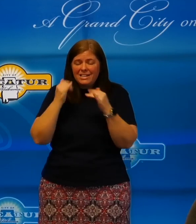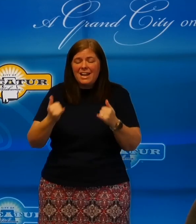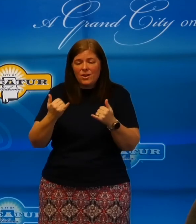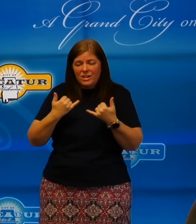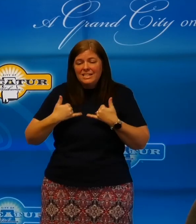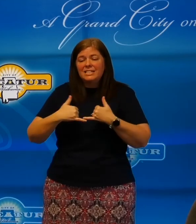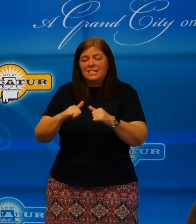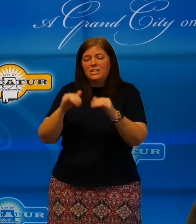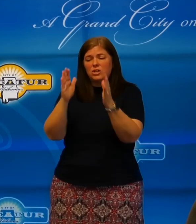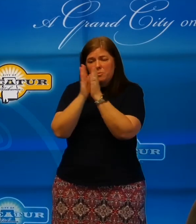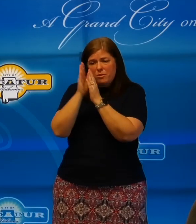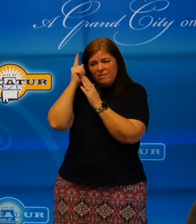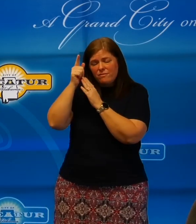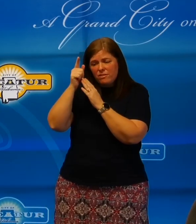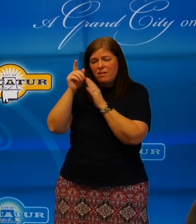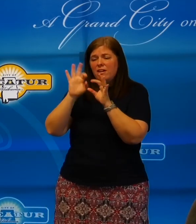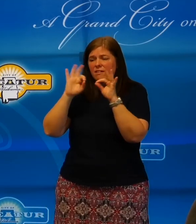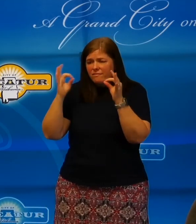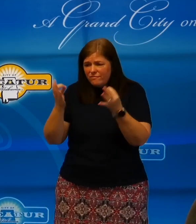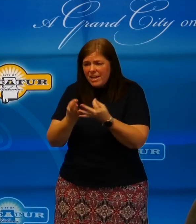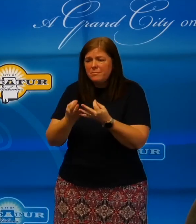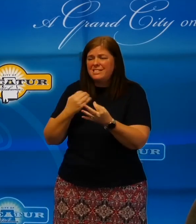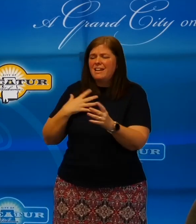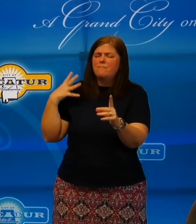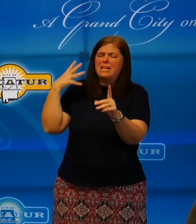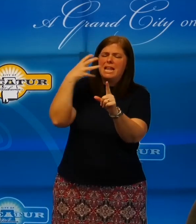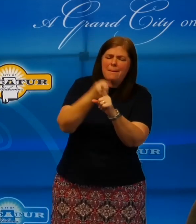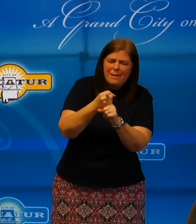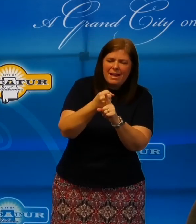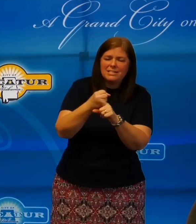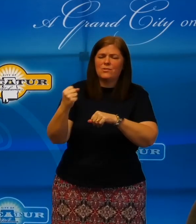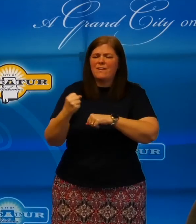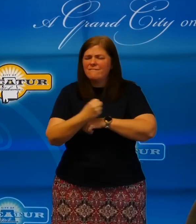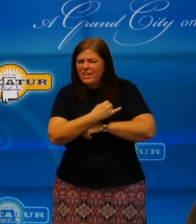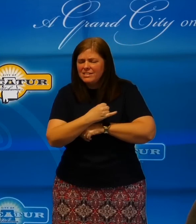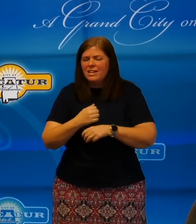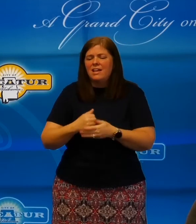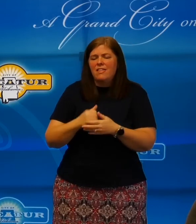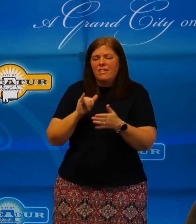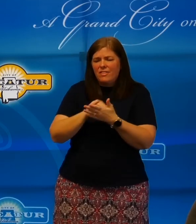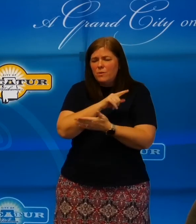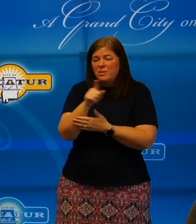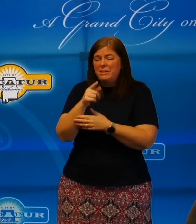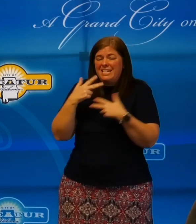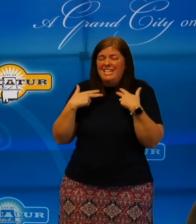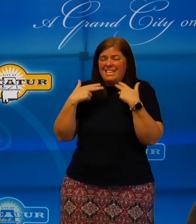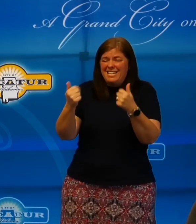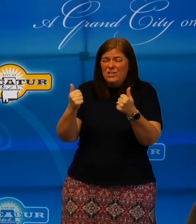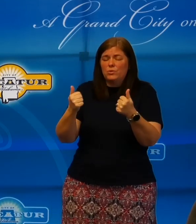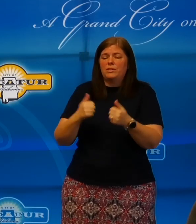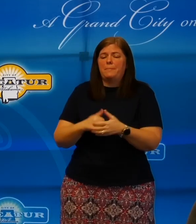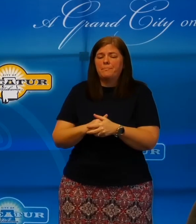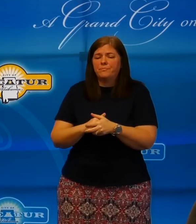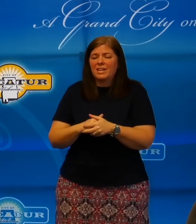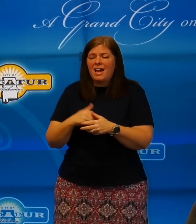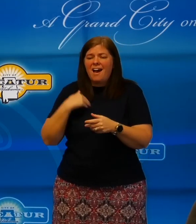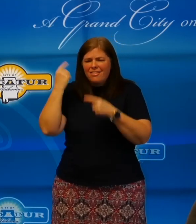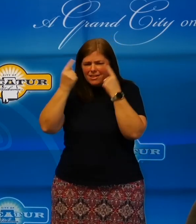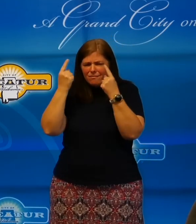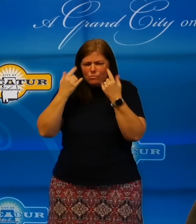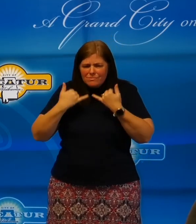have been infected, and pray that they would be healed and delivered. And so if we continue to do that, I think all of us